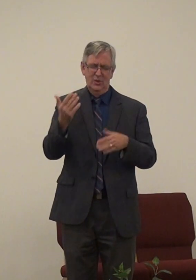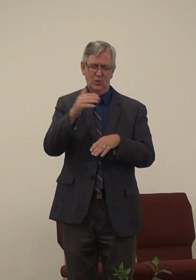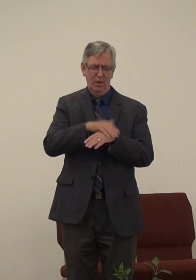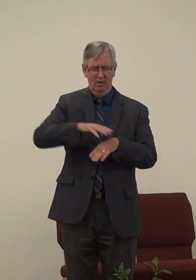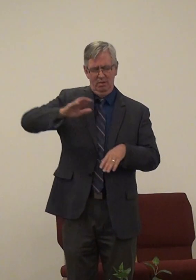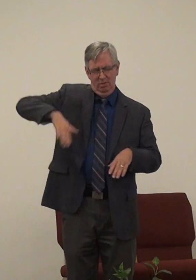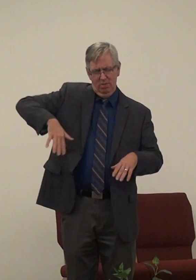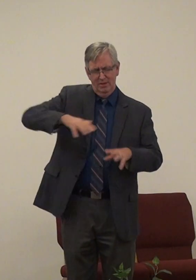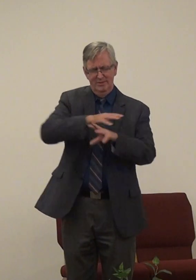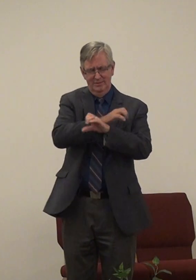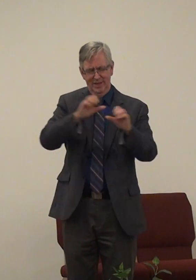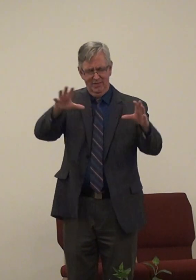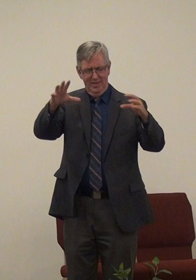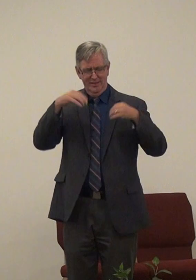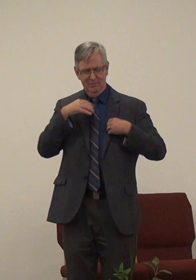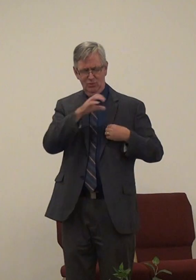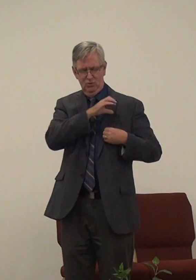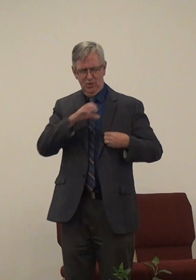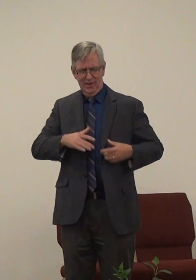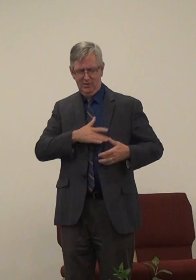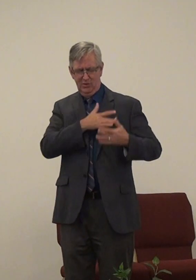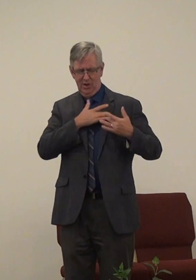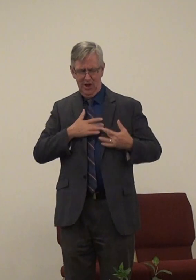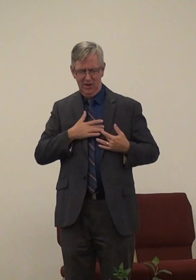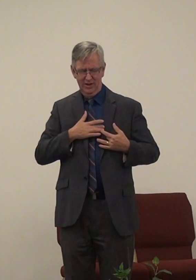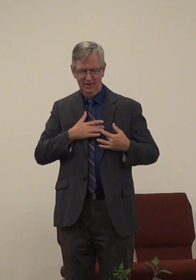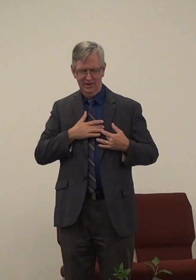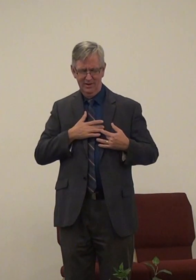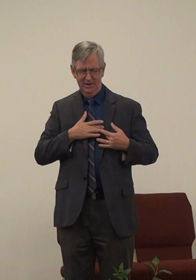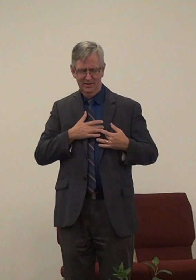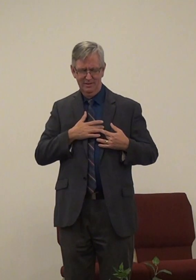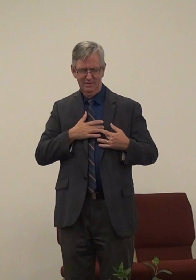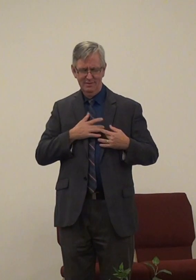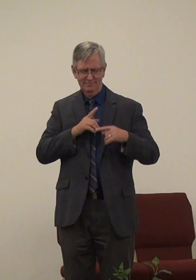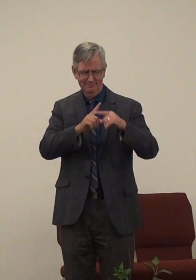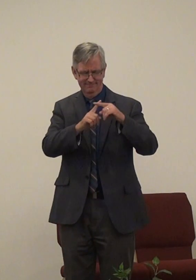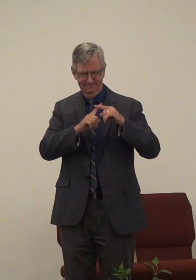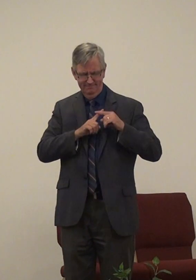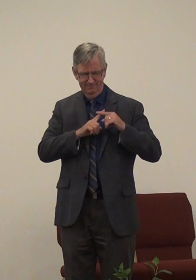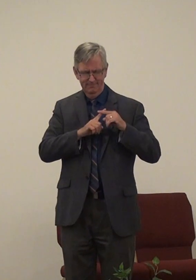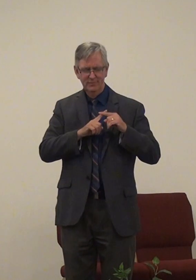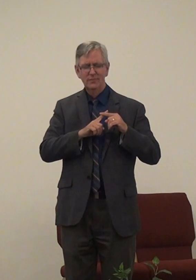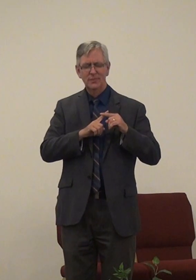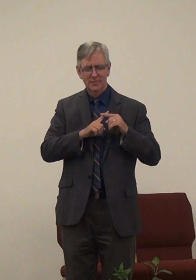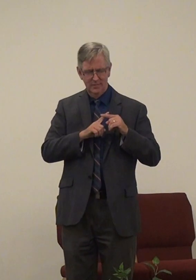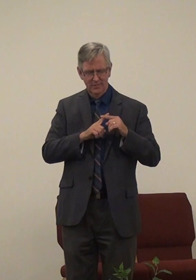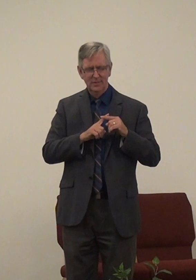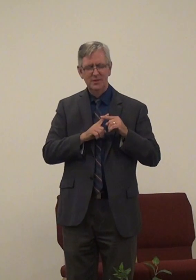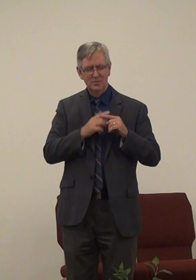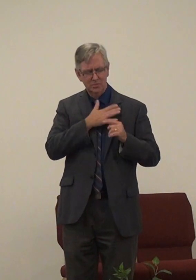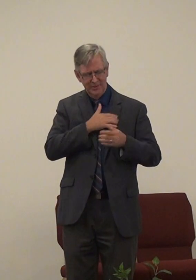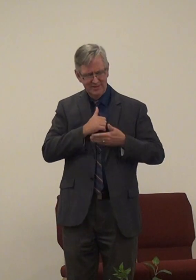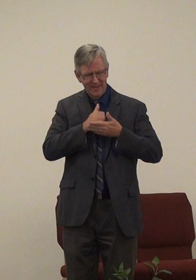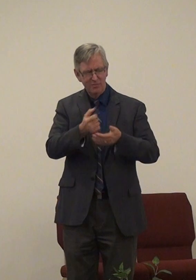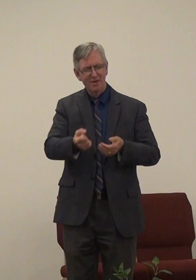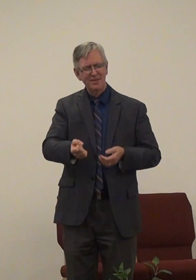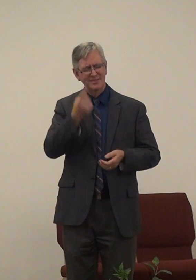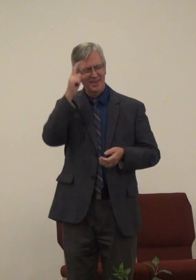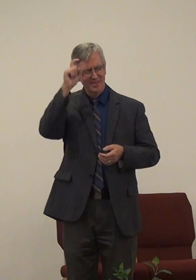Moses Lake. Lord, maybe there's someone here tonight that isn't saved. They've never asked Jesus Christ into their heart, received him as their Savior.